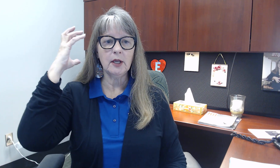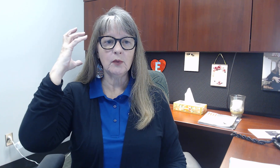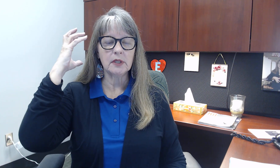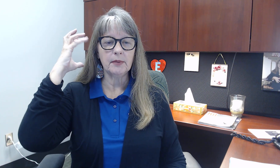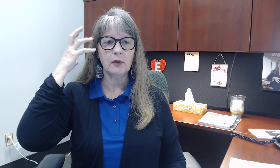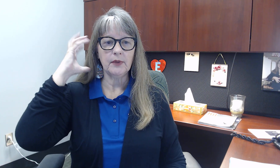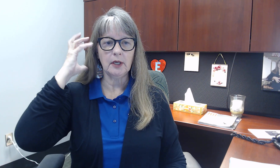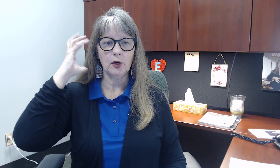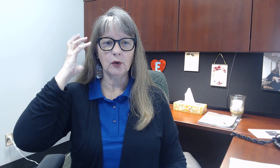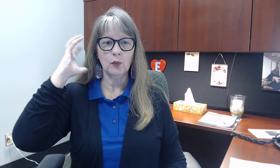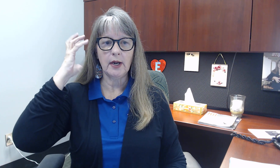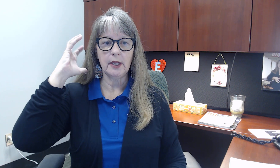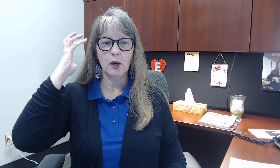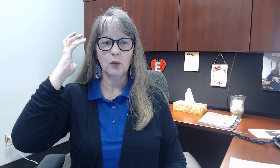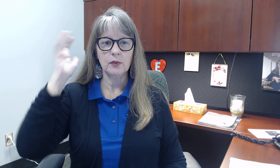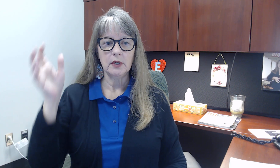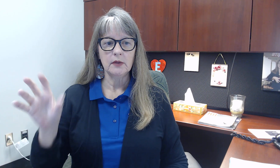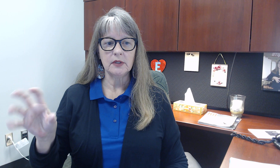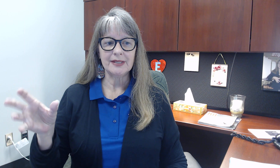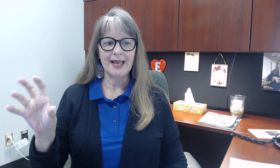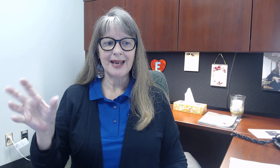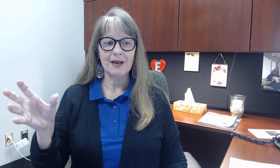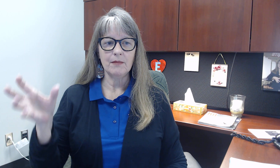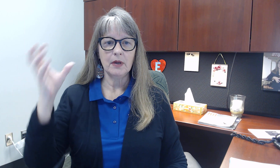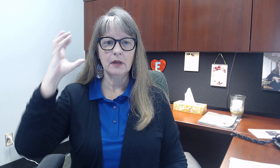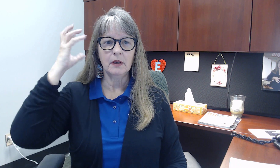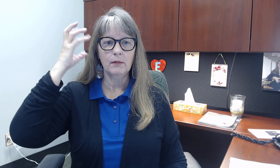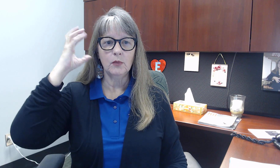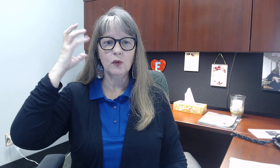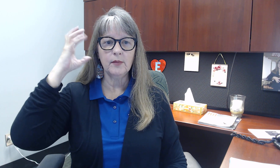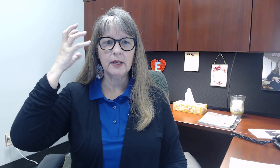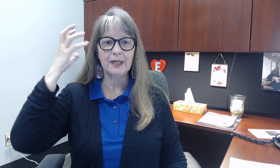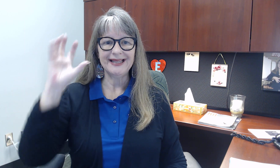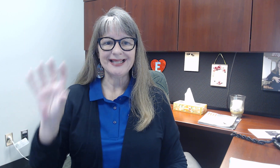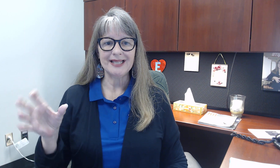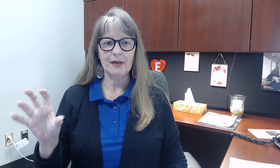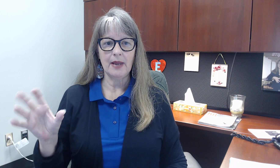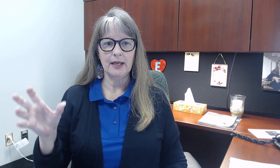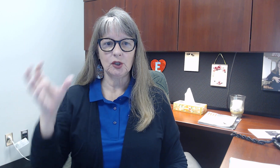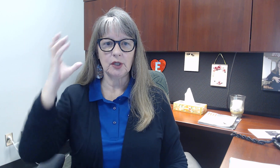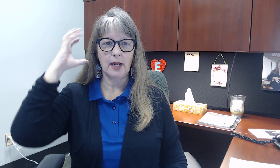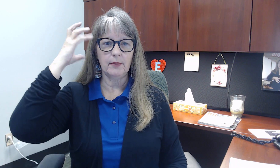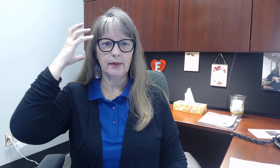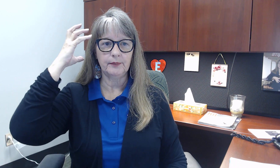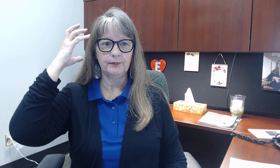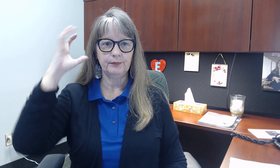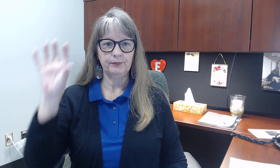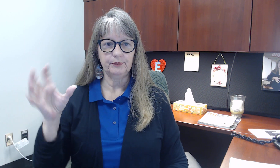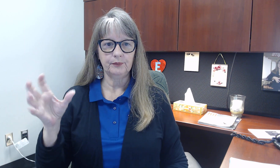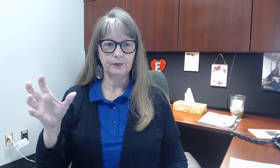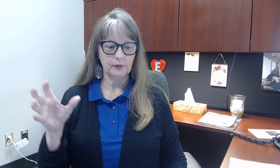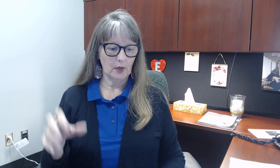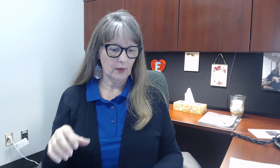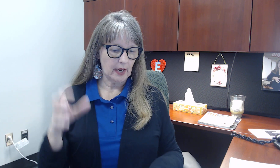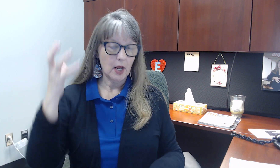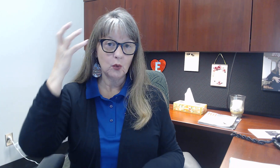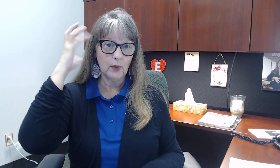is up here at the ear, radio. The same movement, the same hand shape. Okay,